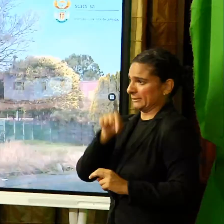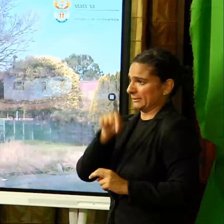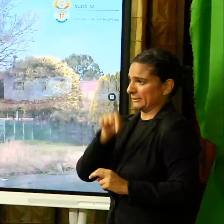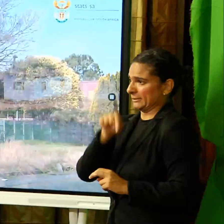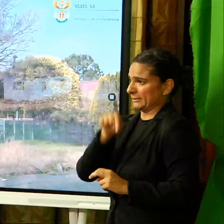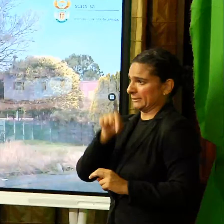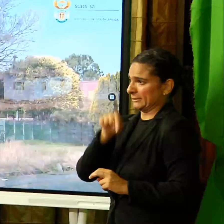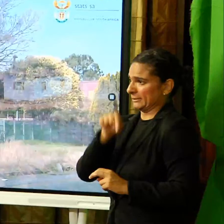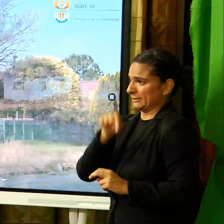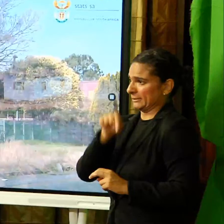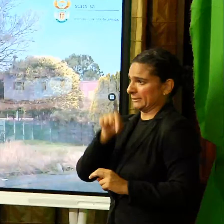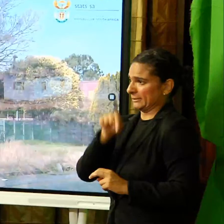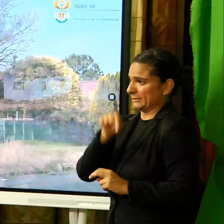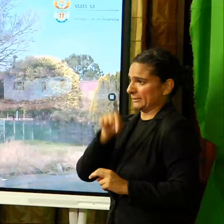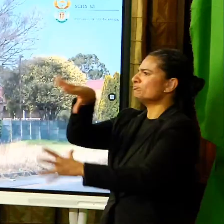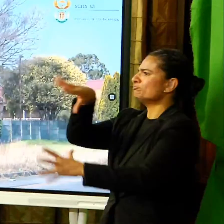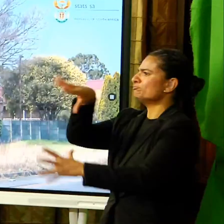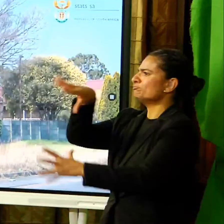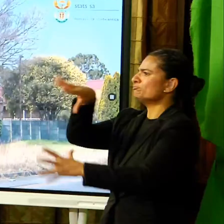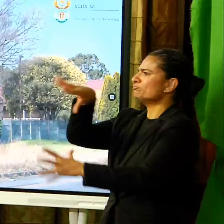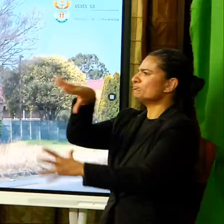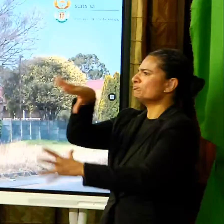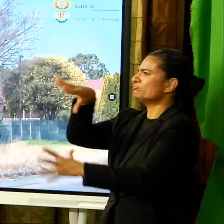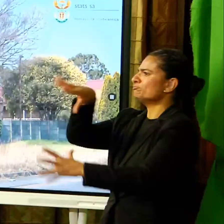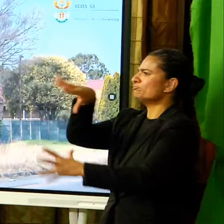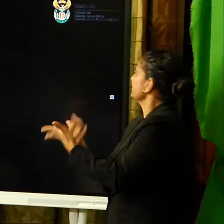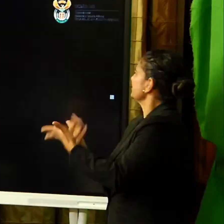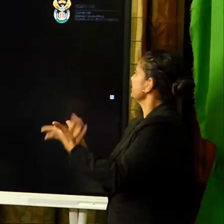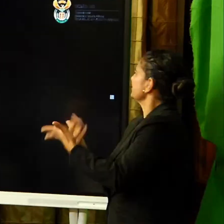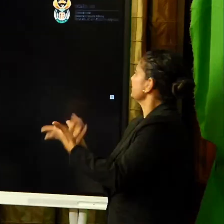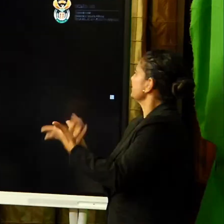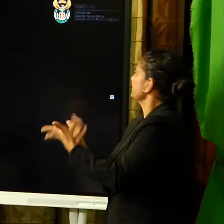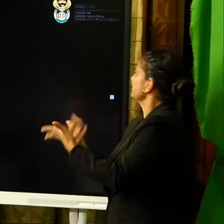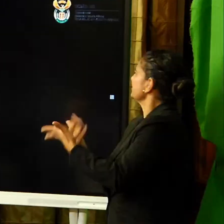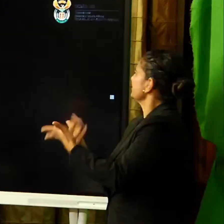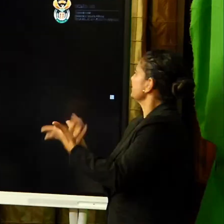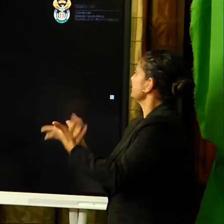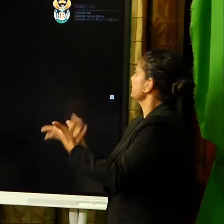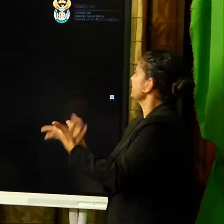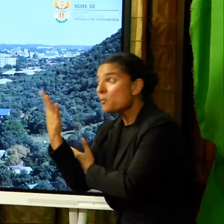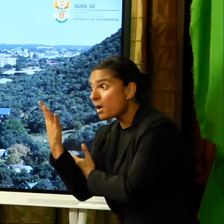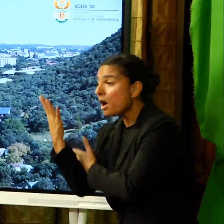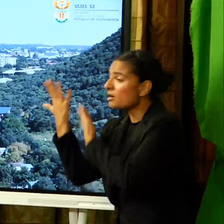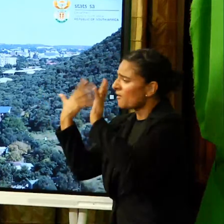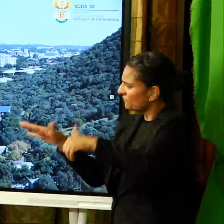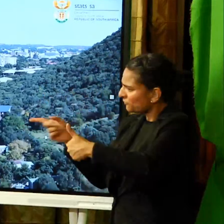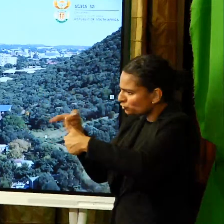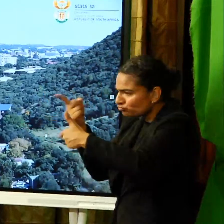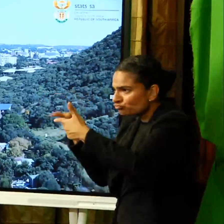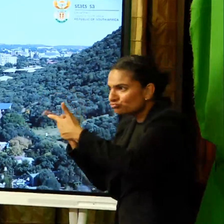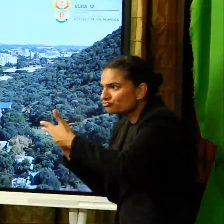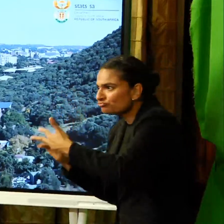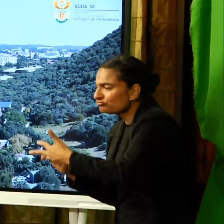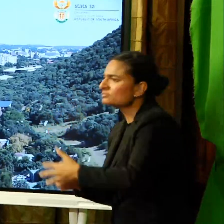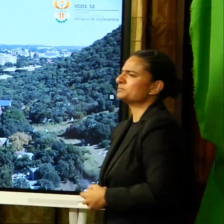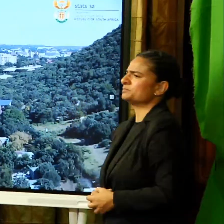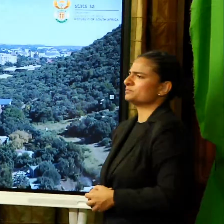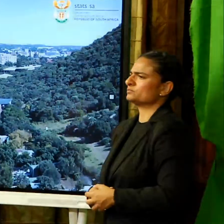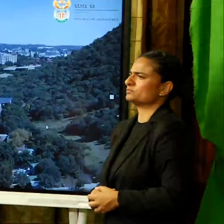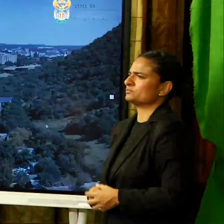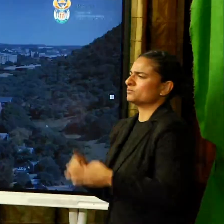counted. Communities across the province of Mpumalanga were counted. The Basotho people